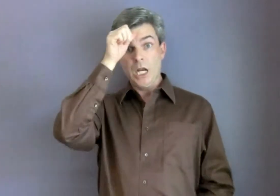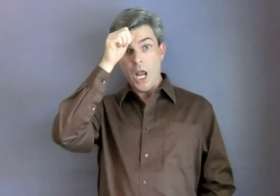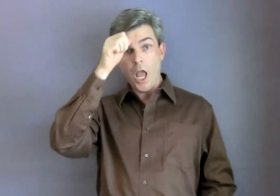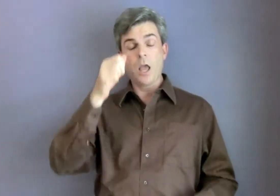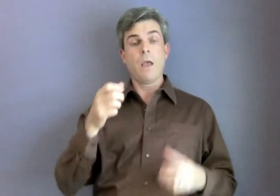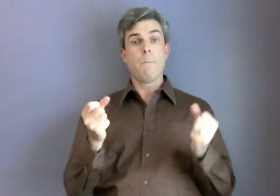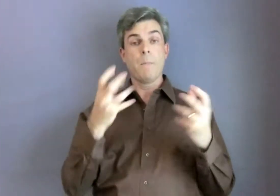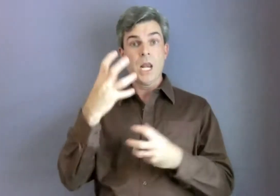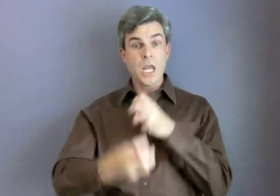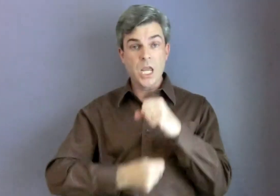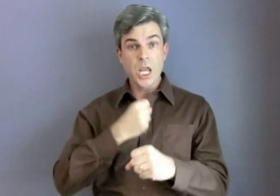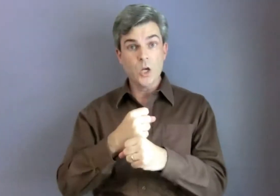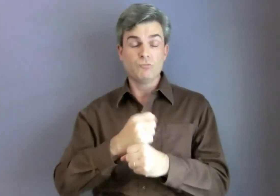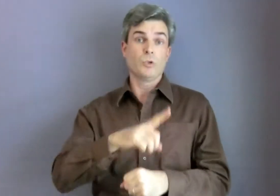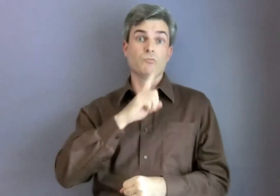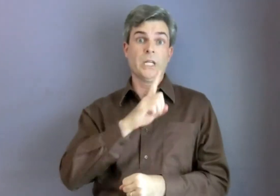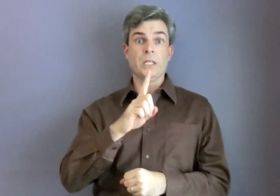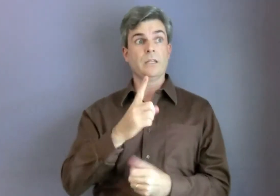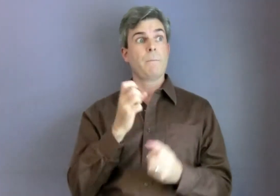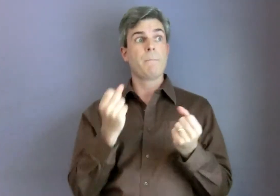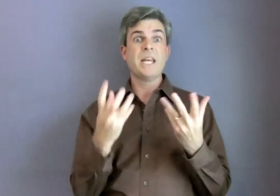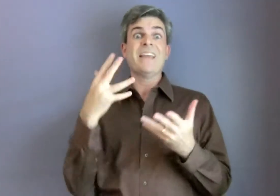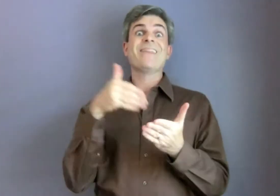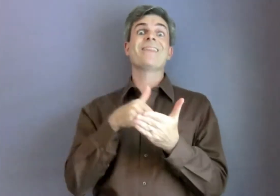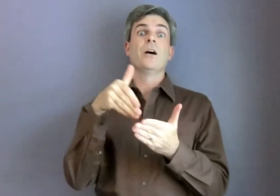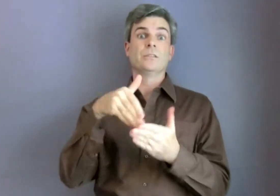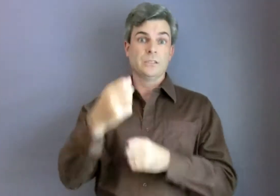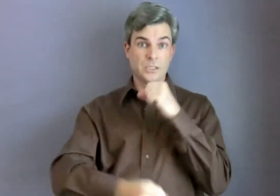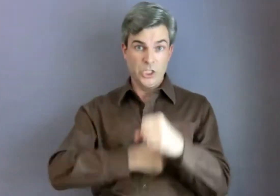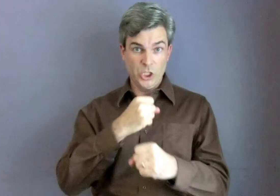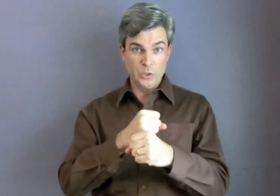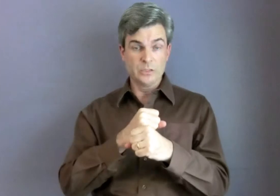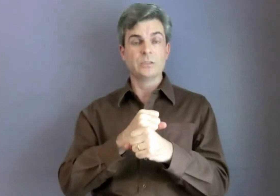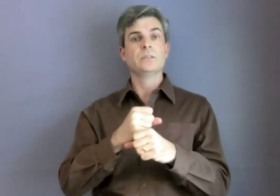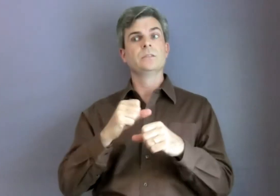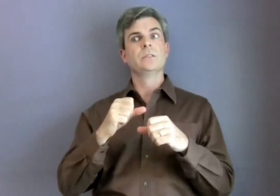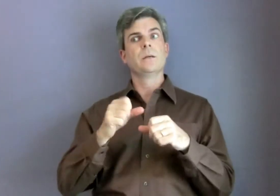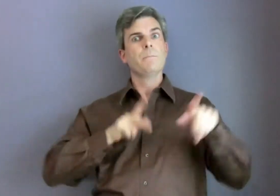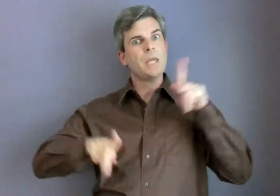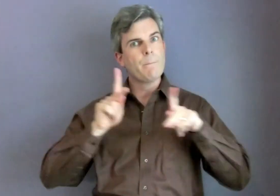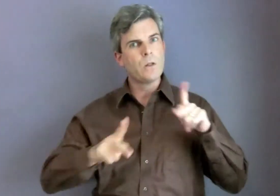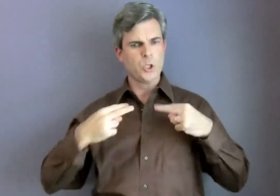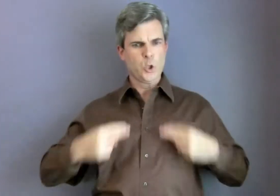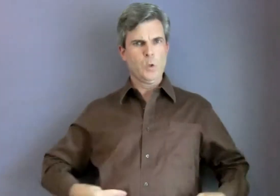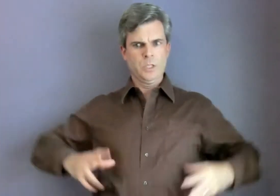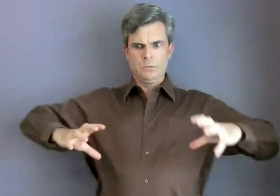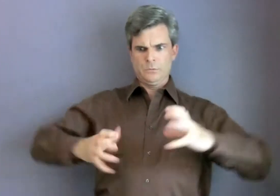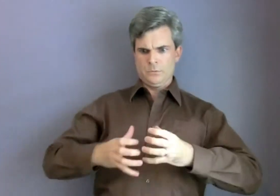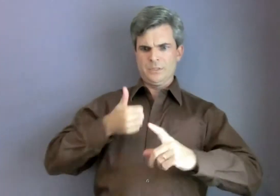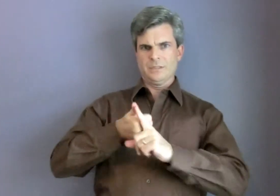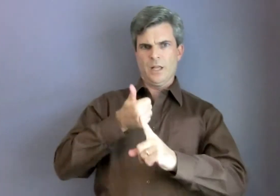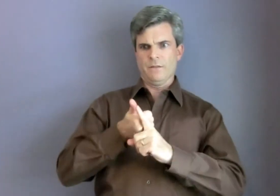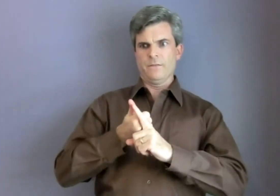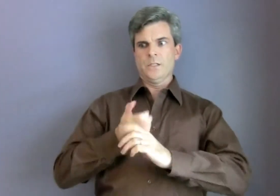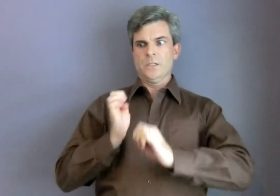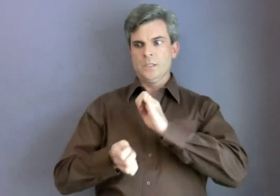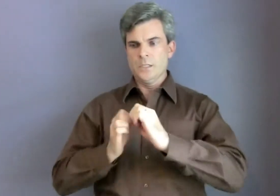millennia of rehabilitation. What you find in the United States is an injury every 20 seconds, that's 1.5 million a